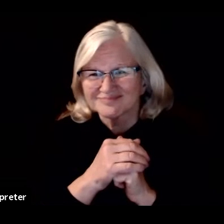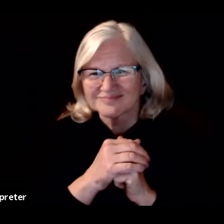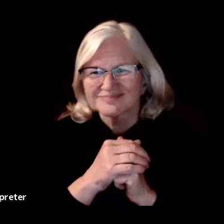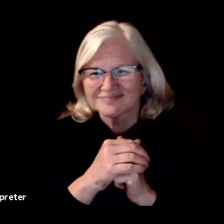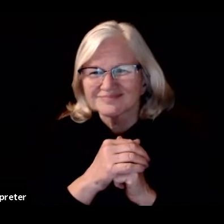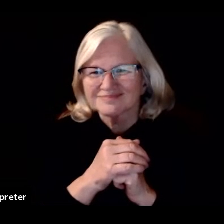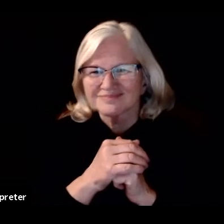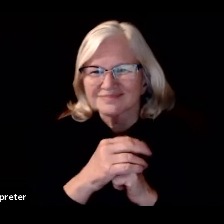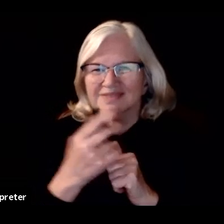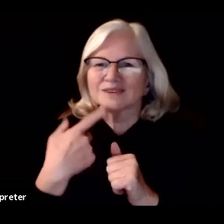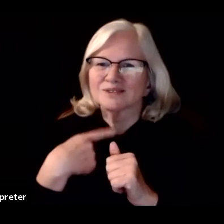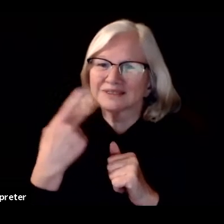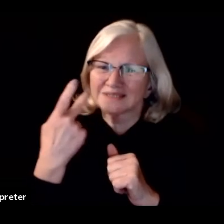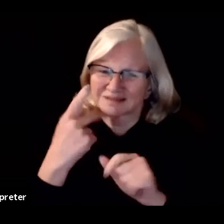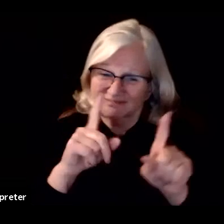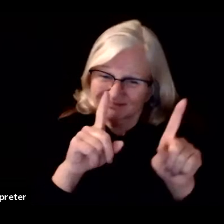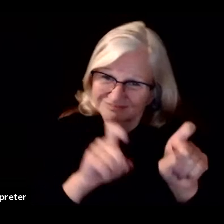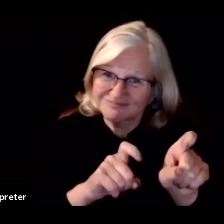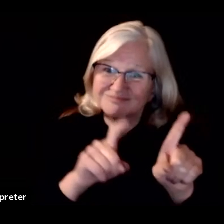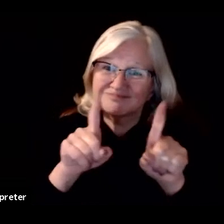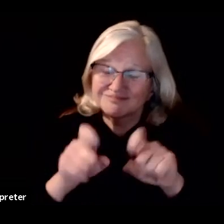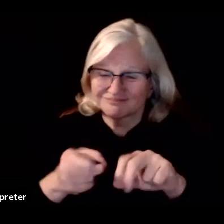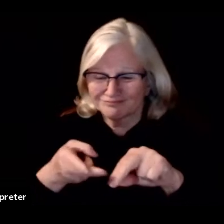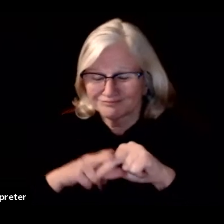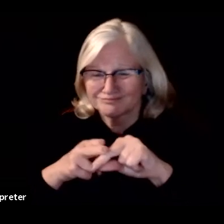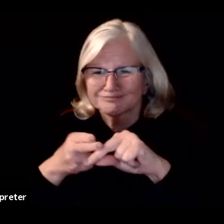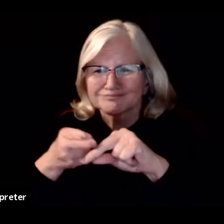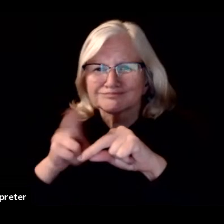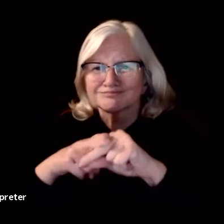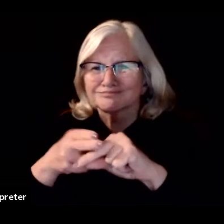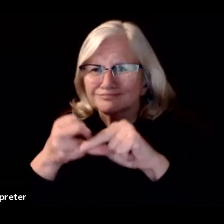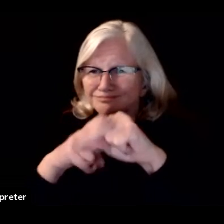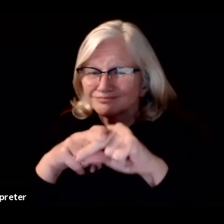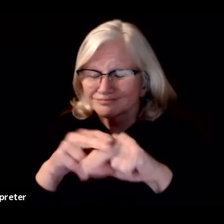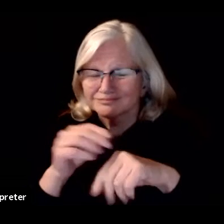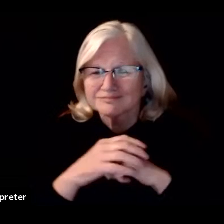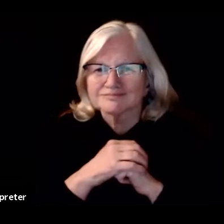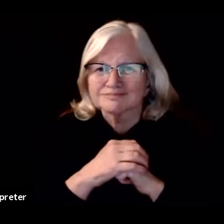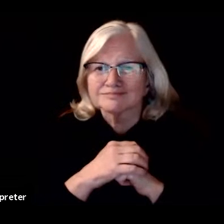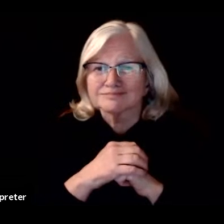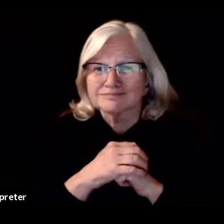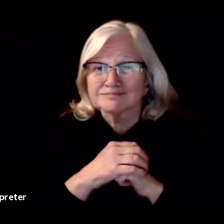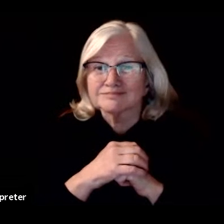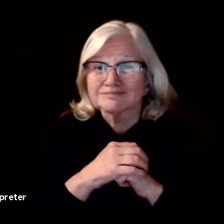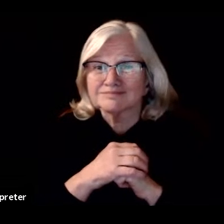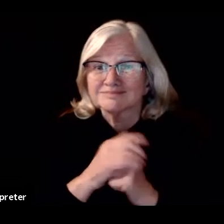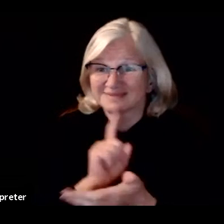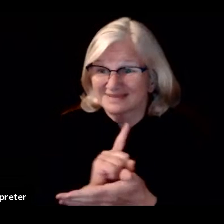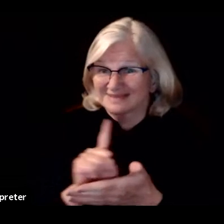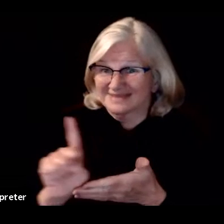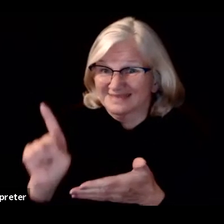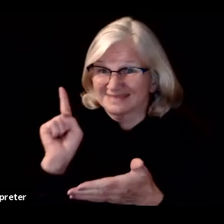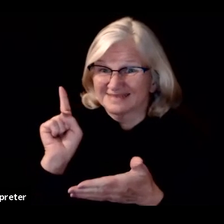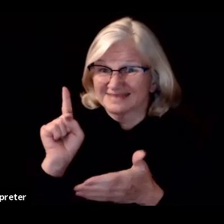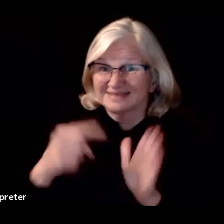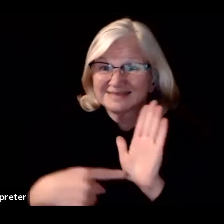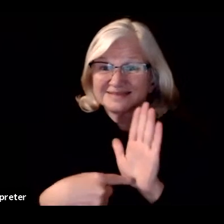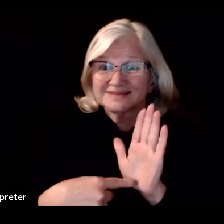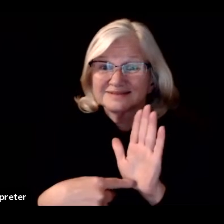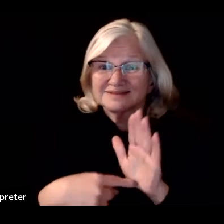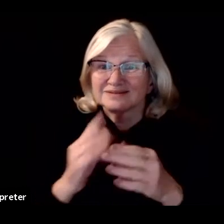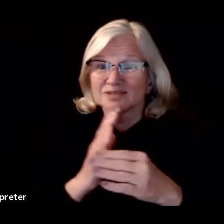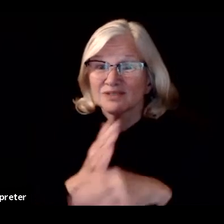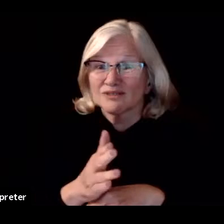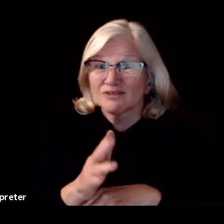every one of these sites. For example, last week there were more than 3,400 tests in Duluth, which was up over